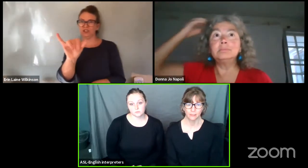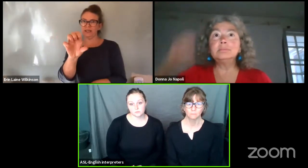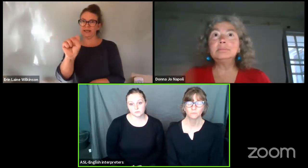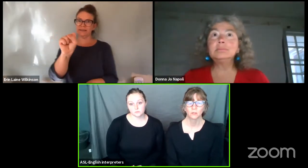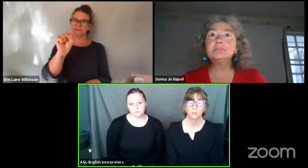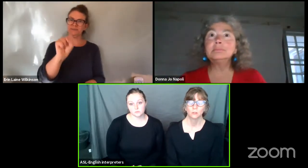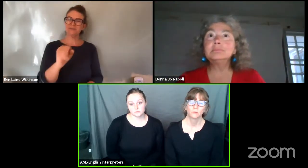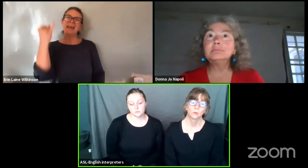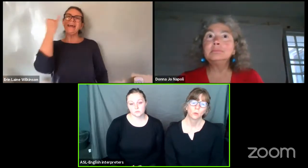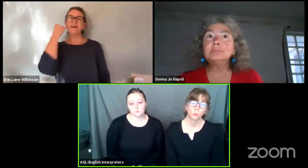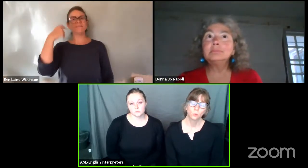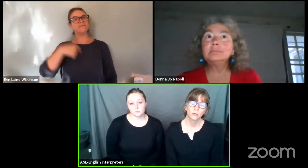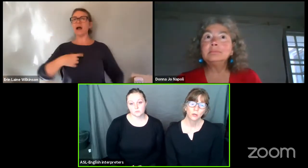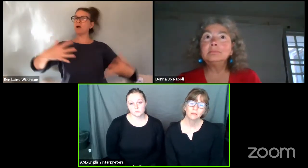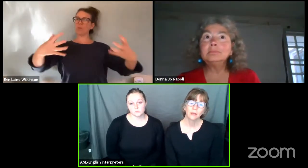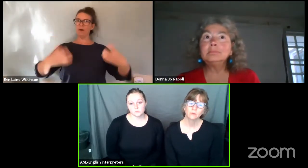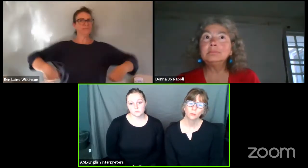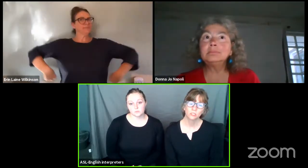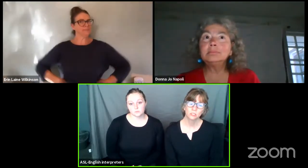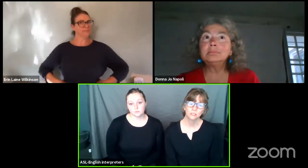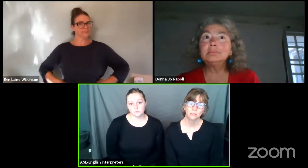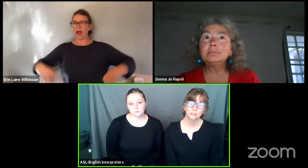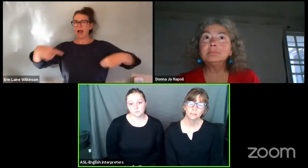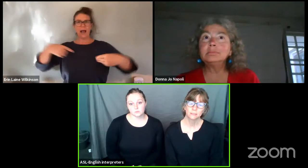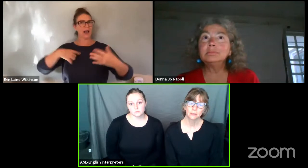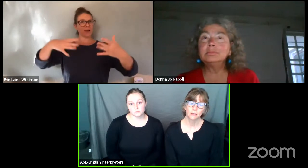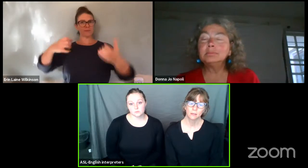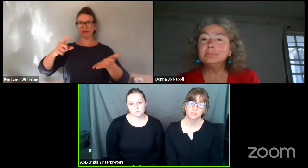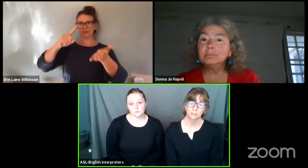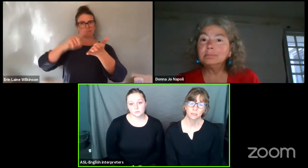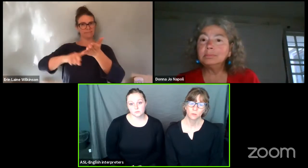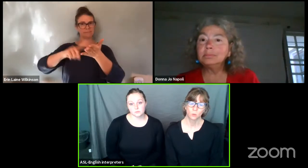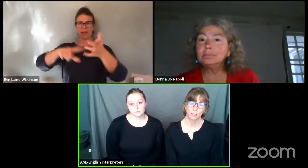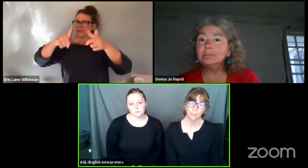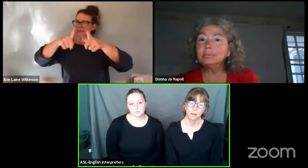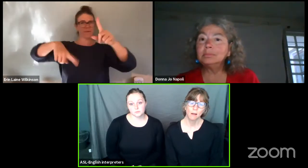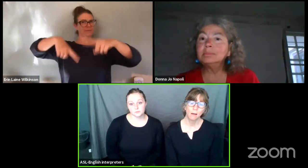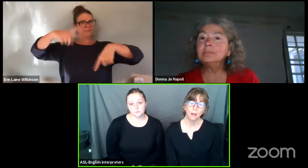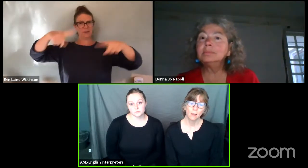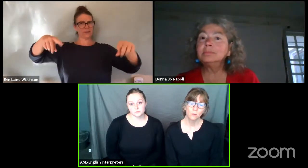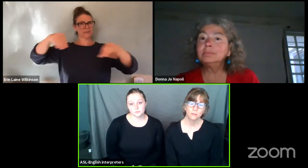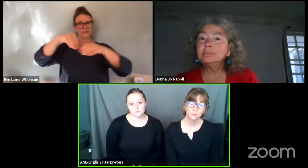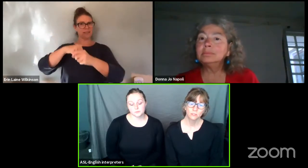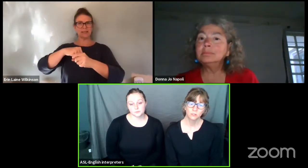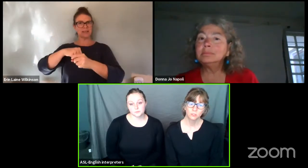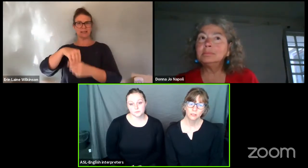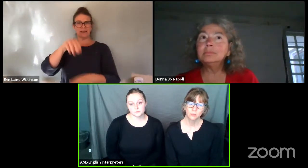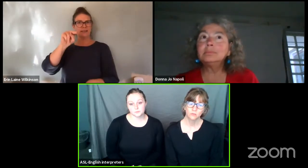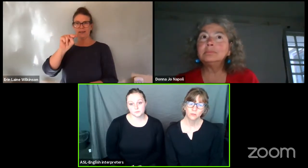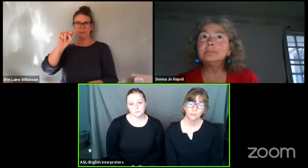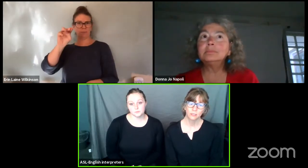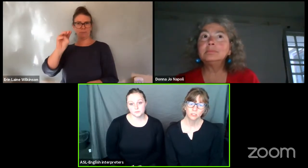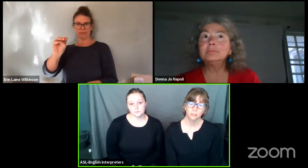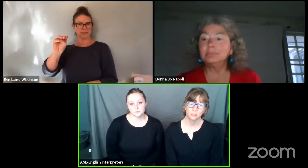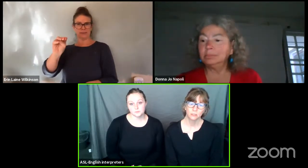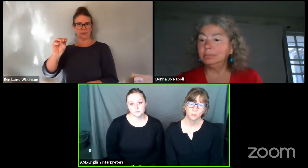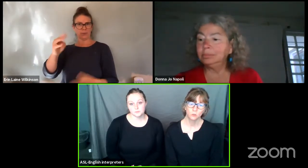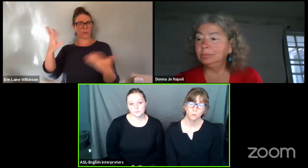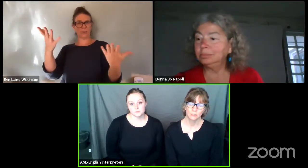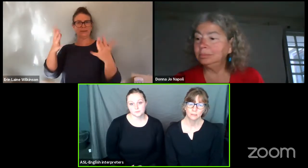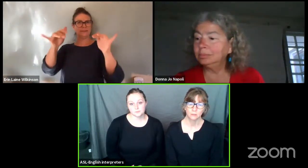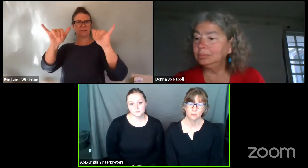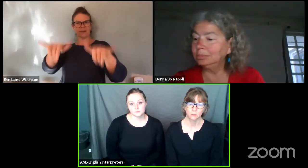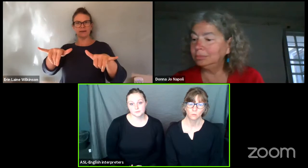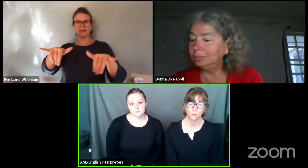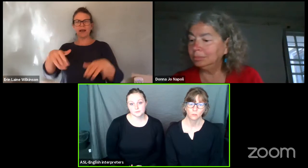the area. So regarding that, the question is, let's say I'm deciding, okay, I want to research language variation in